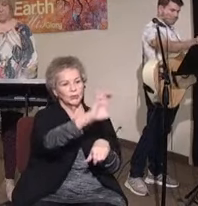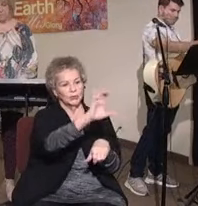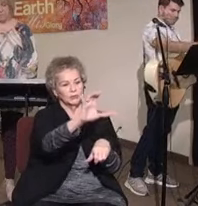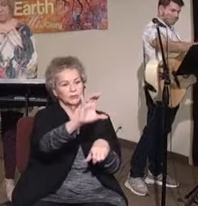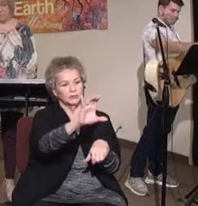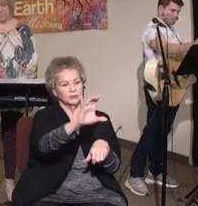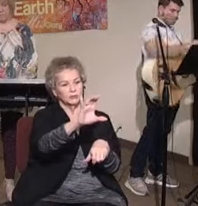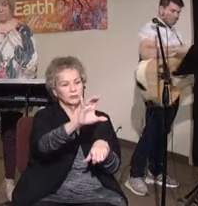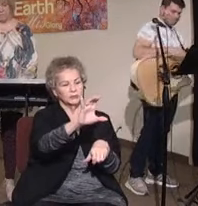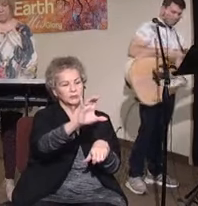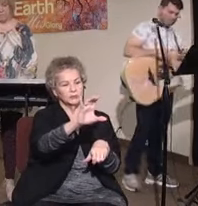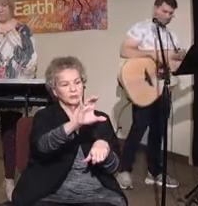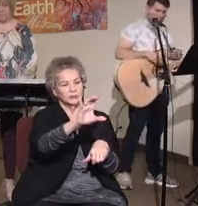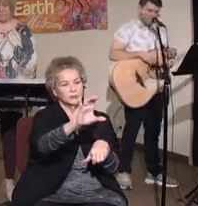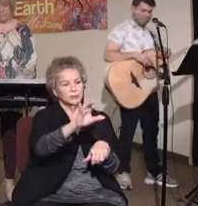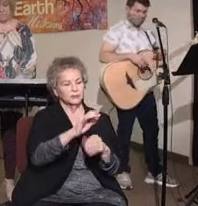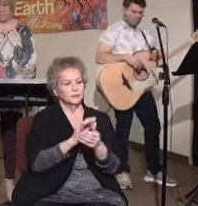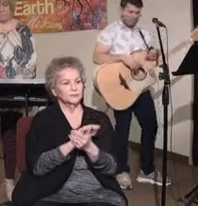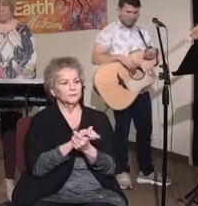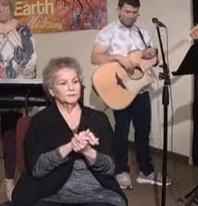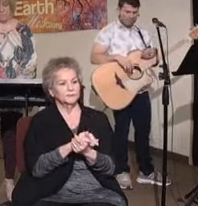on the cross of Calvary.